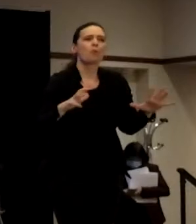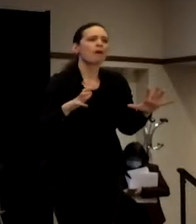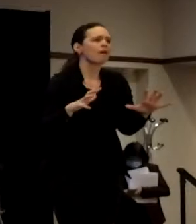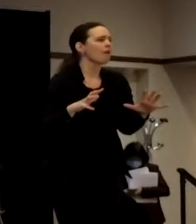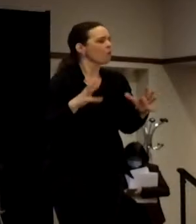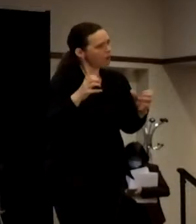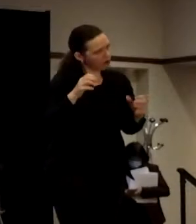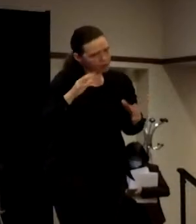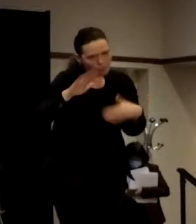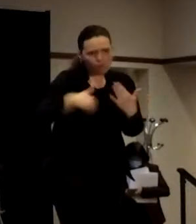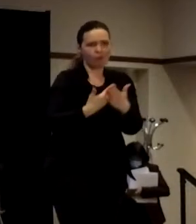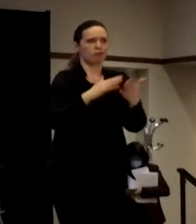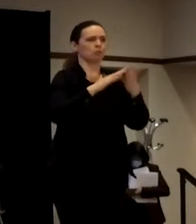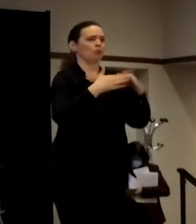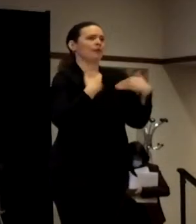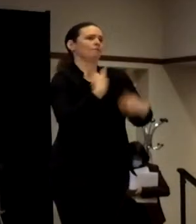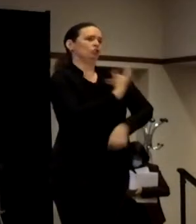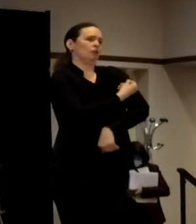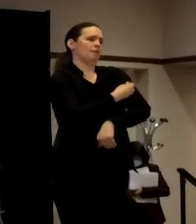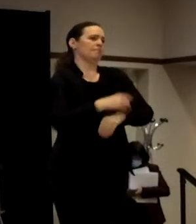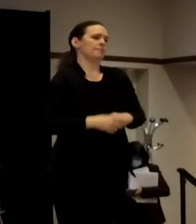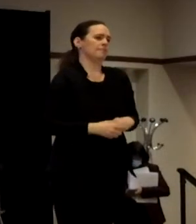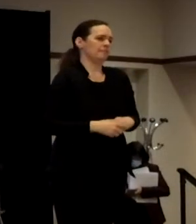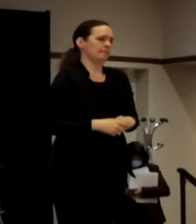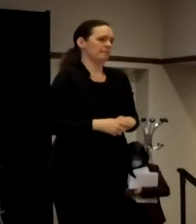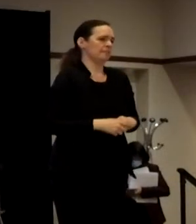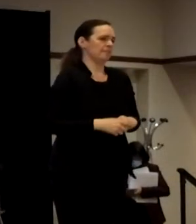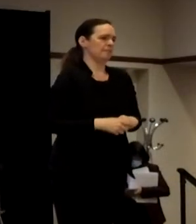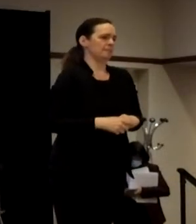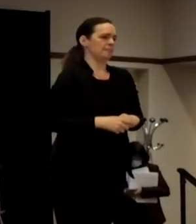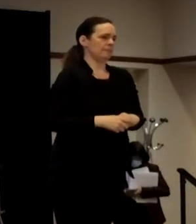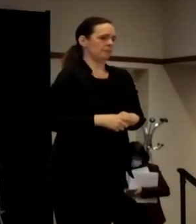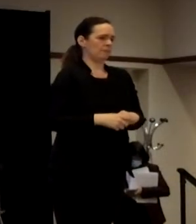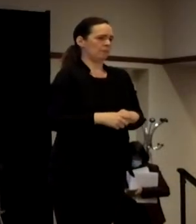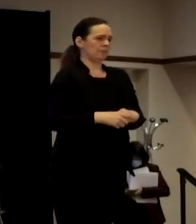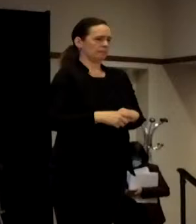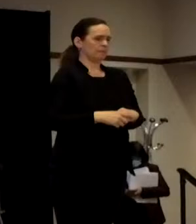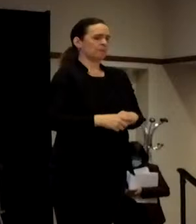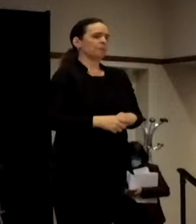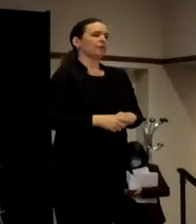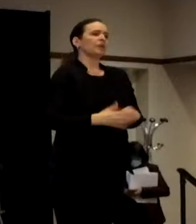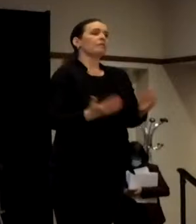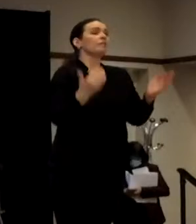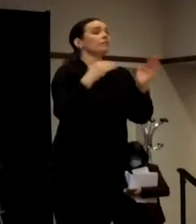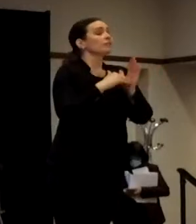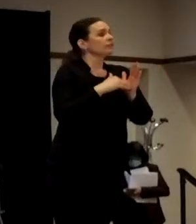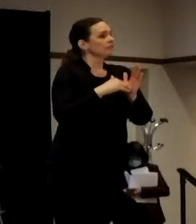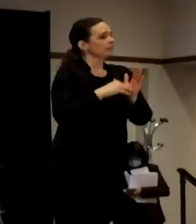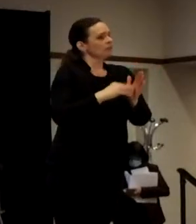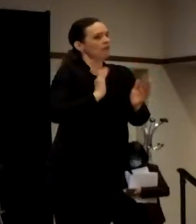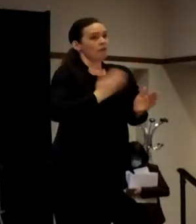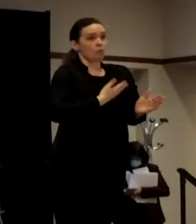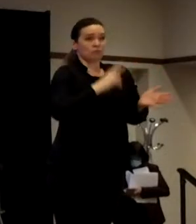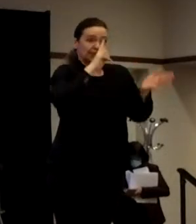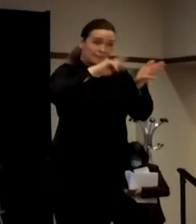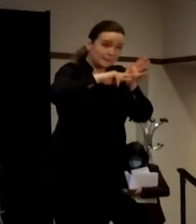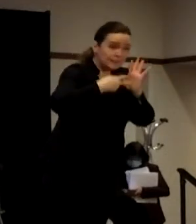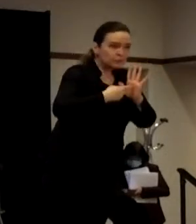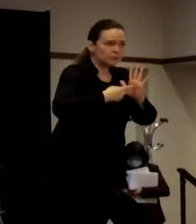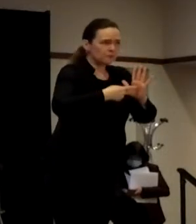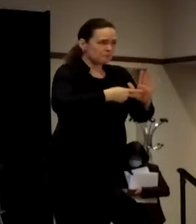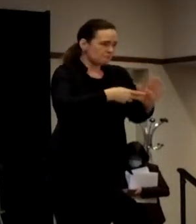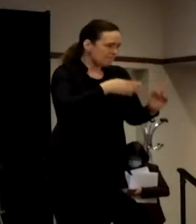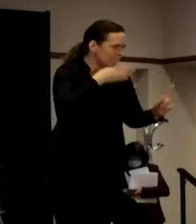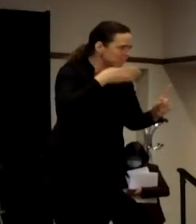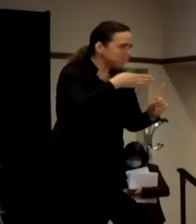ethnic background or race that's lagging. So again, all intentional. Tuesday, March